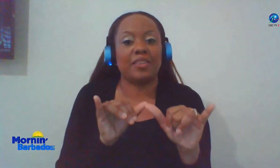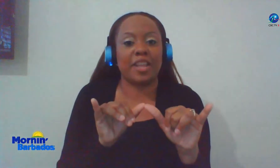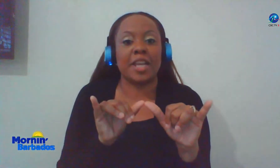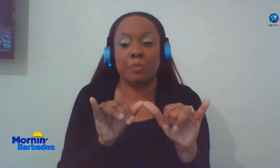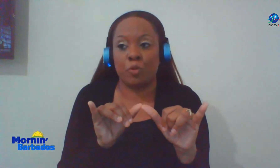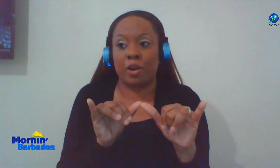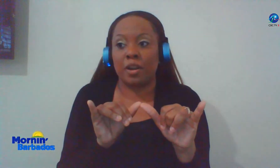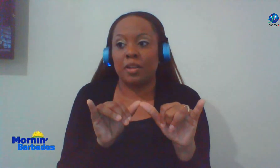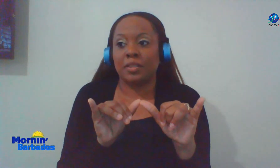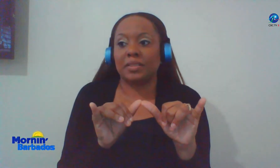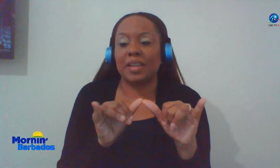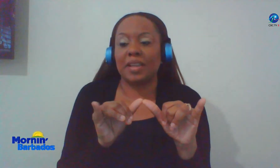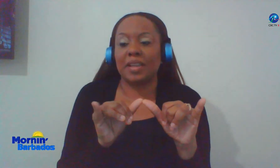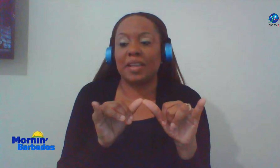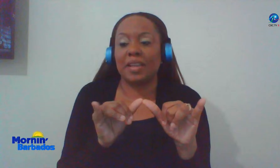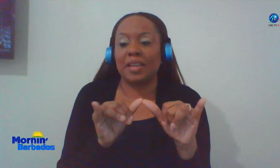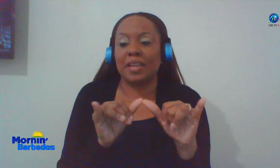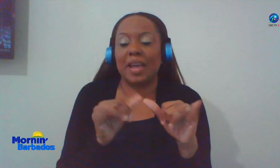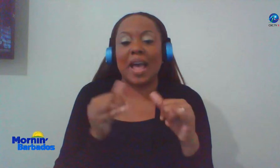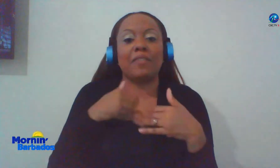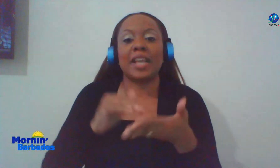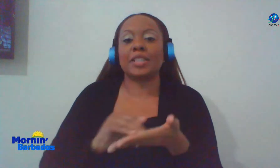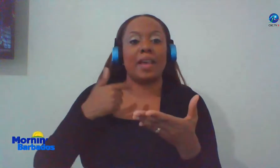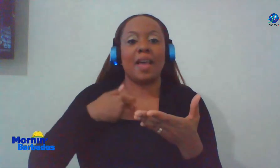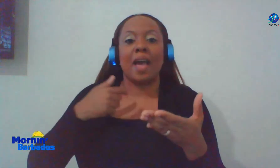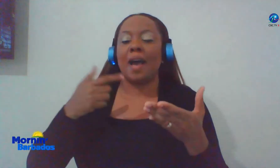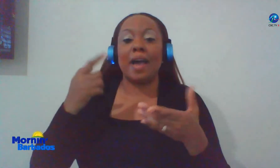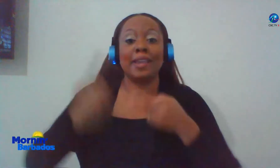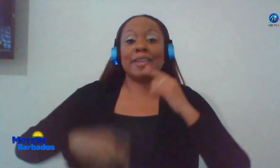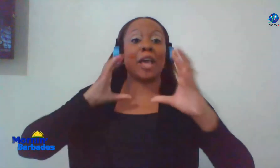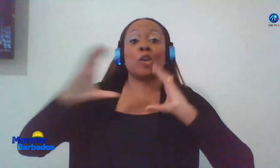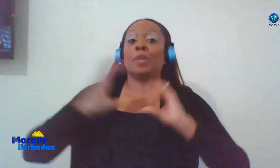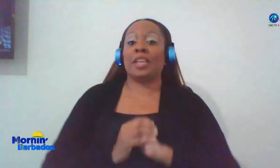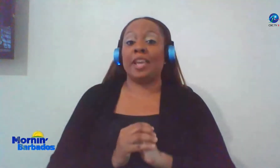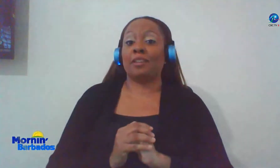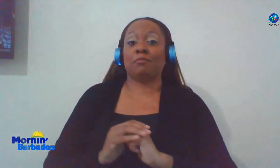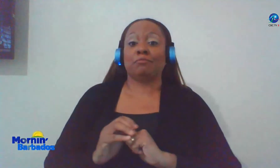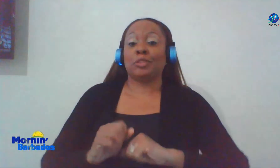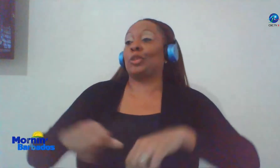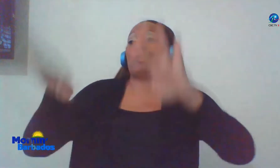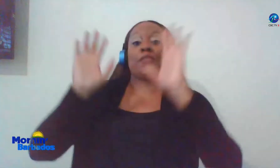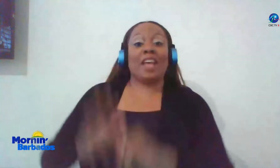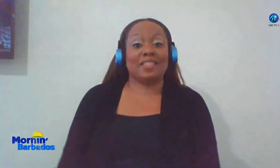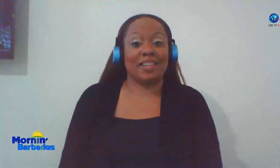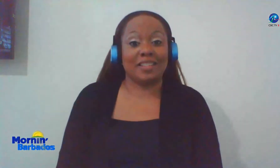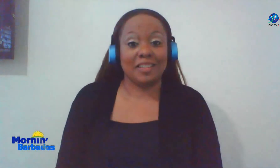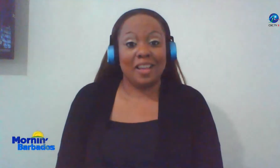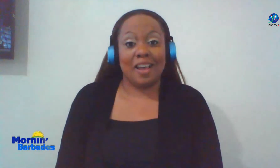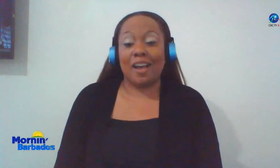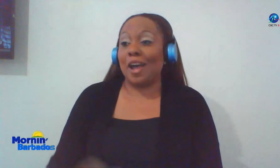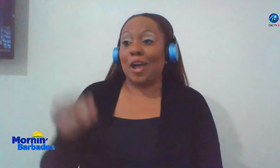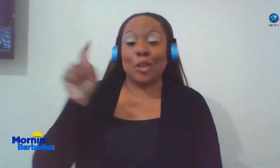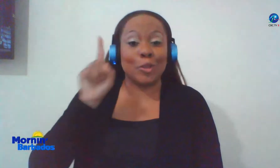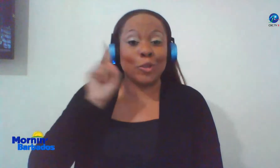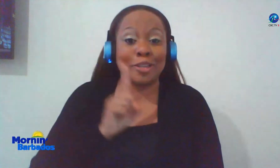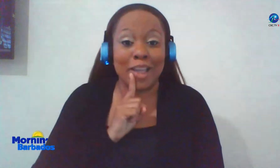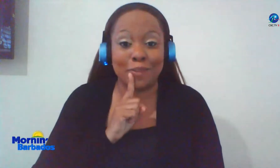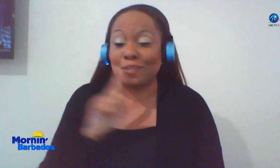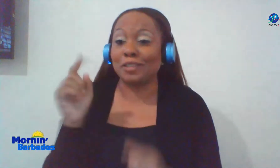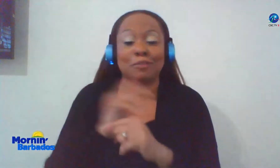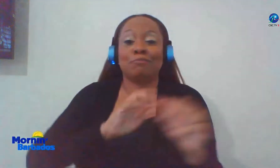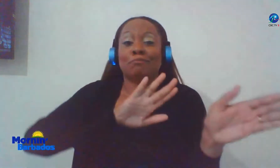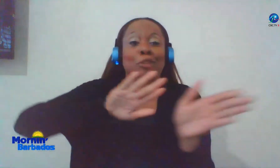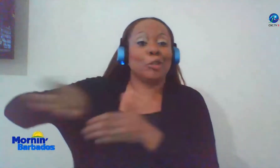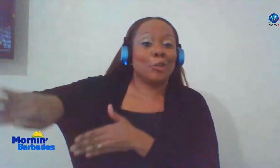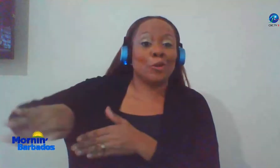common or standard anymore to have an okay, I can't communicate, so that's it.